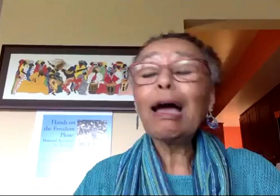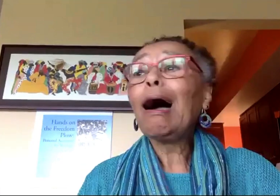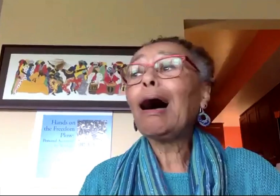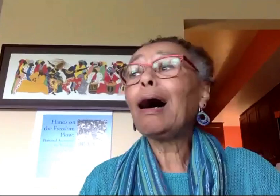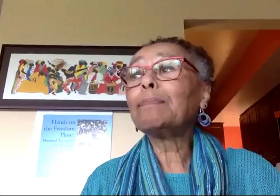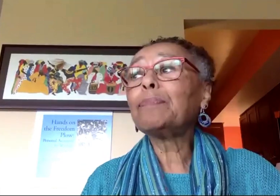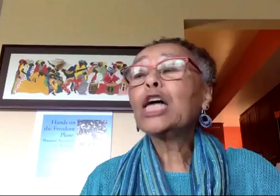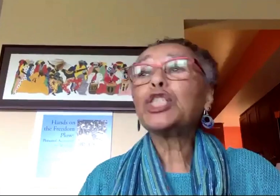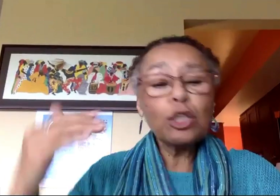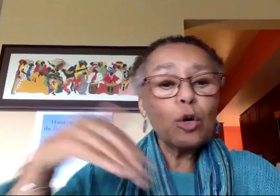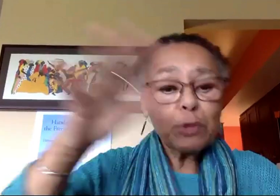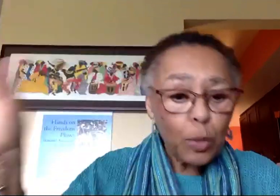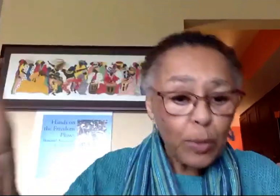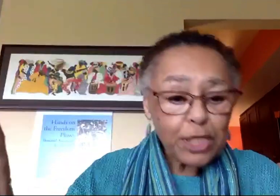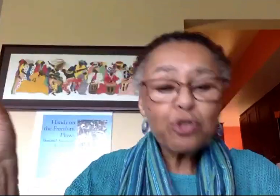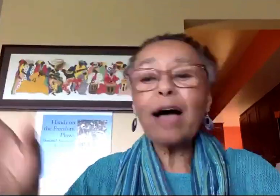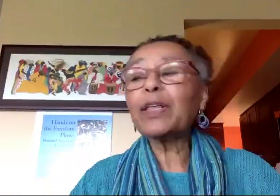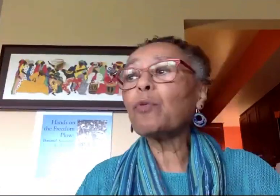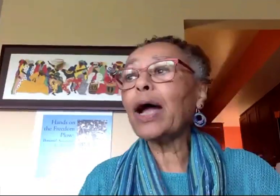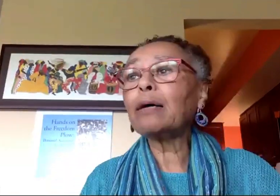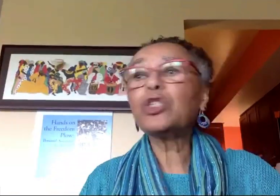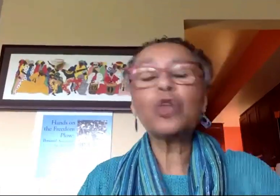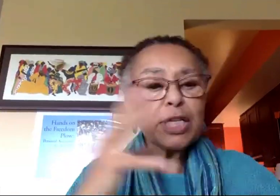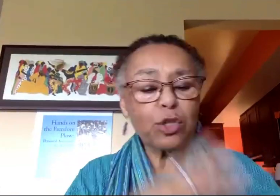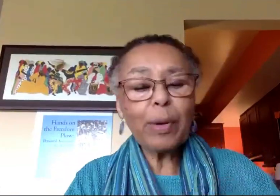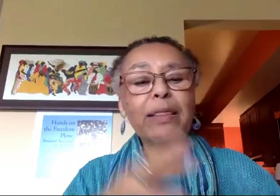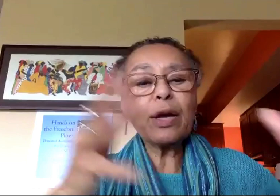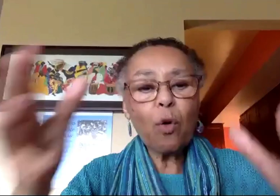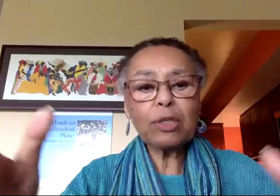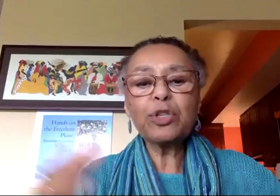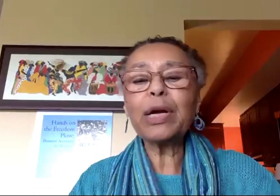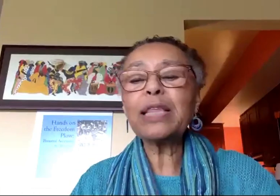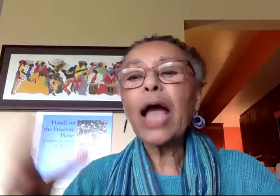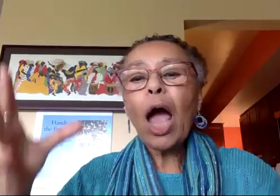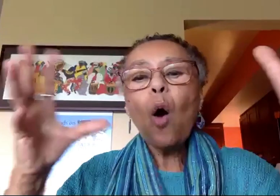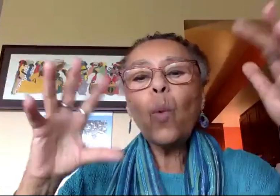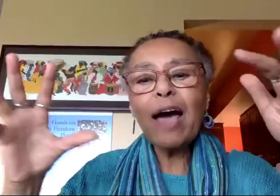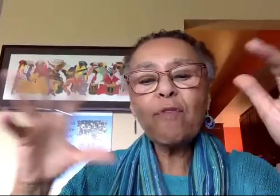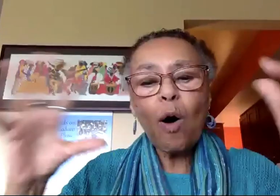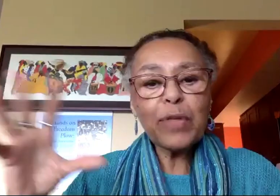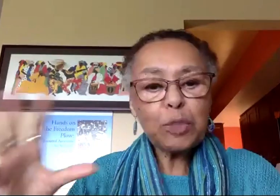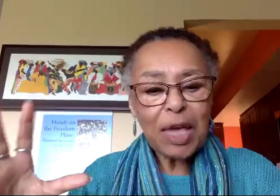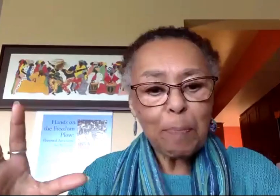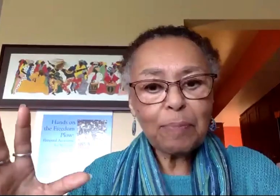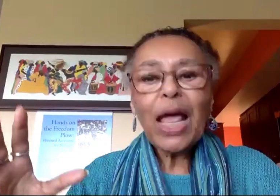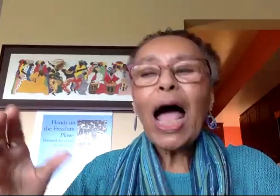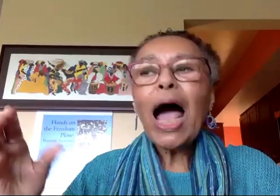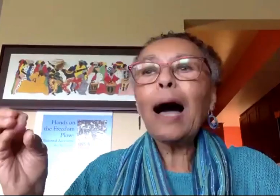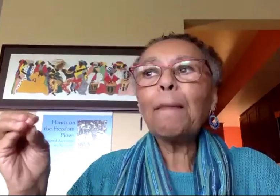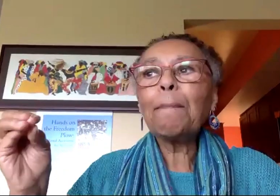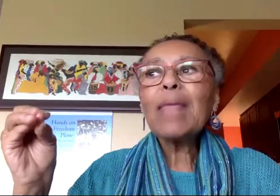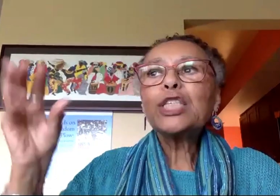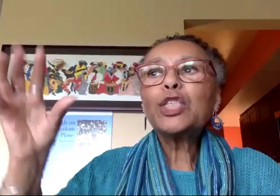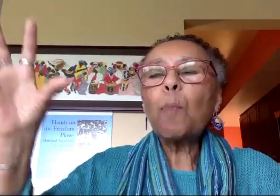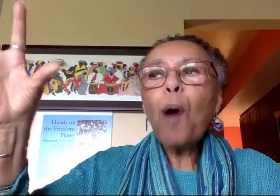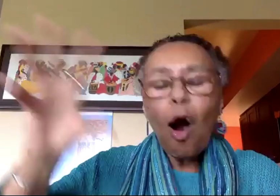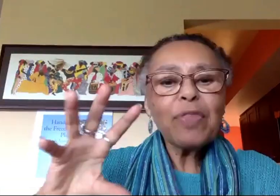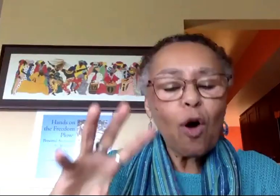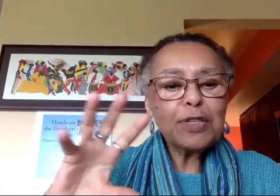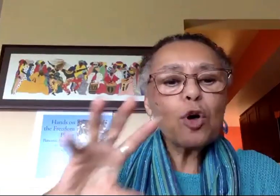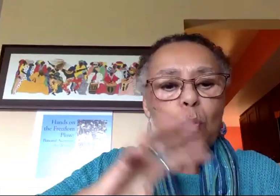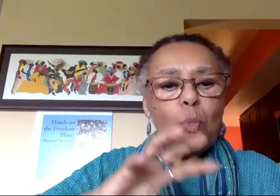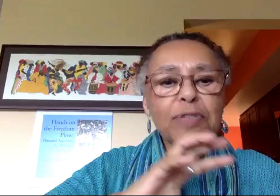communications. John Lewis is traveling around. Stokely is already there. Courtland's already there. We have all these people. So